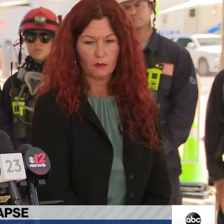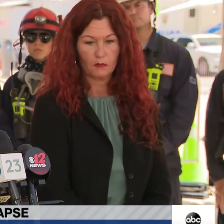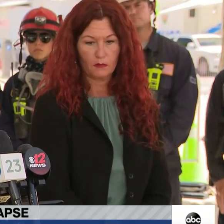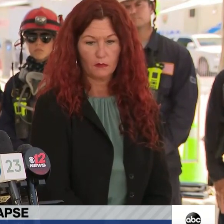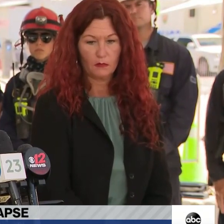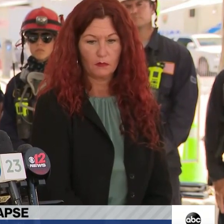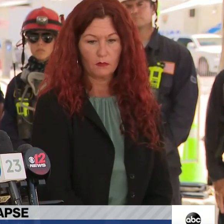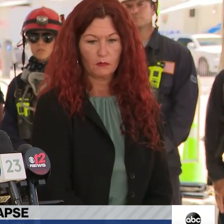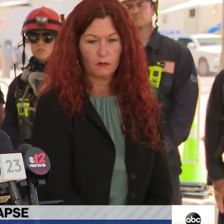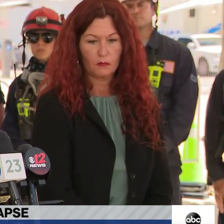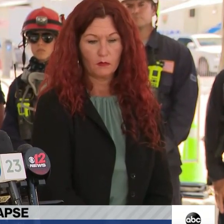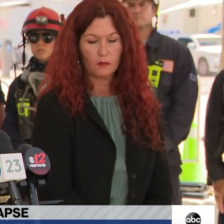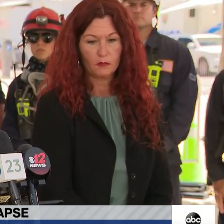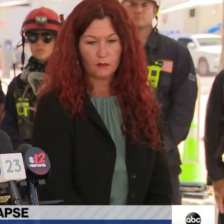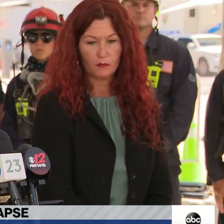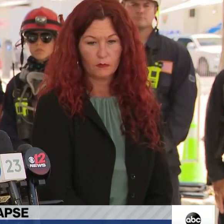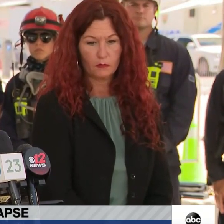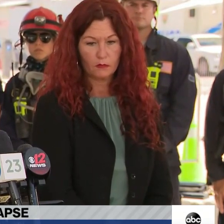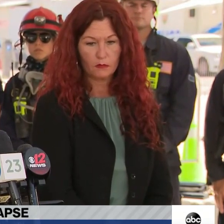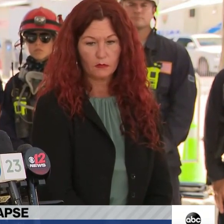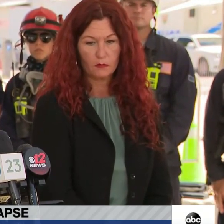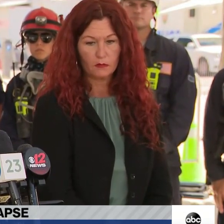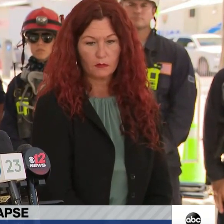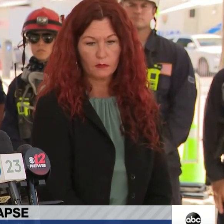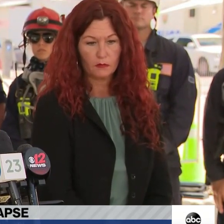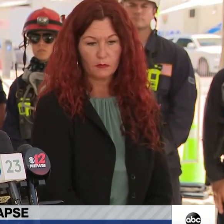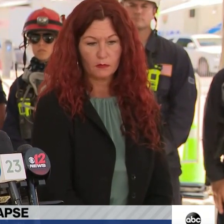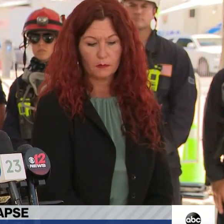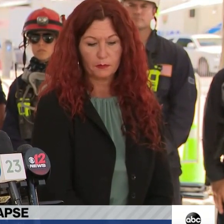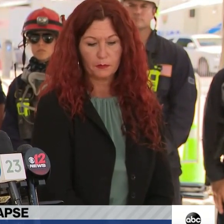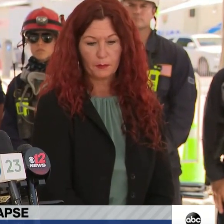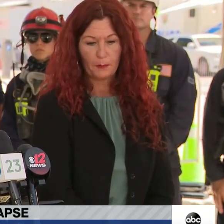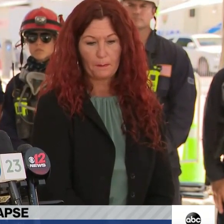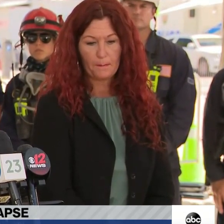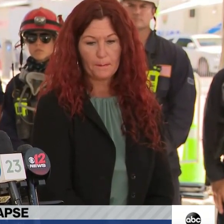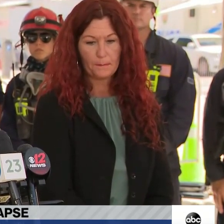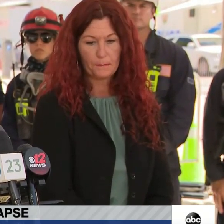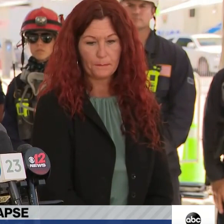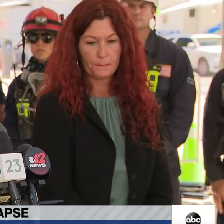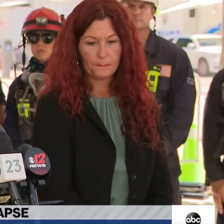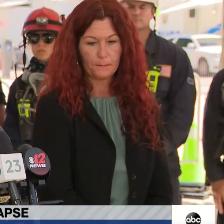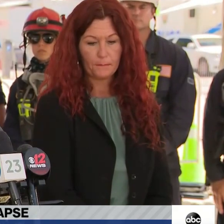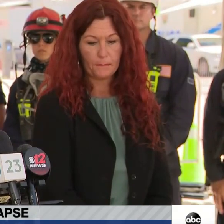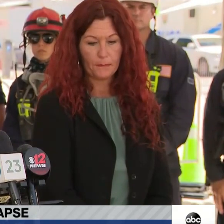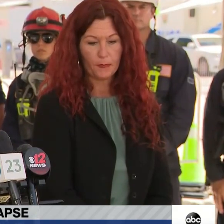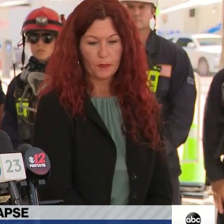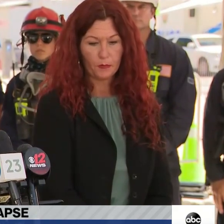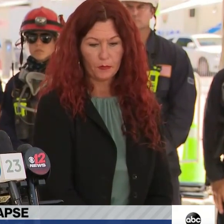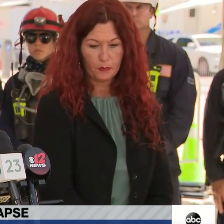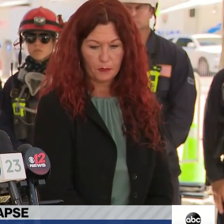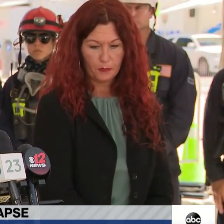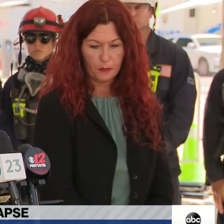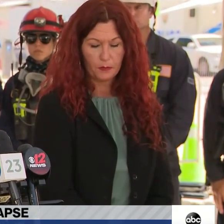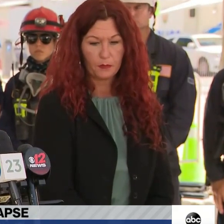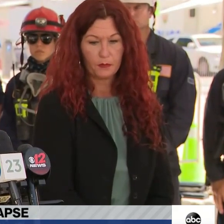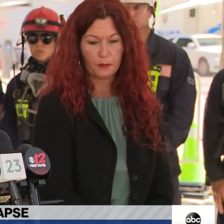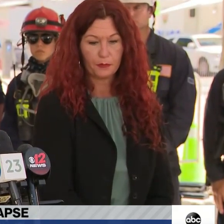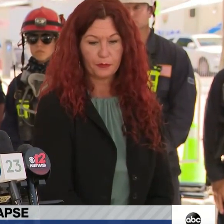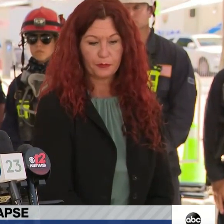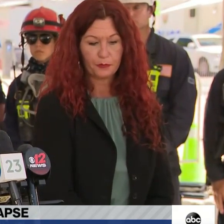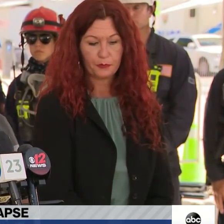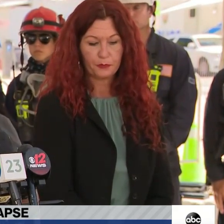Y por ahora las operaciones de búsqueda y rescate continuarán mientras el clima lo permita de esa manera. Muchas gracias.